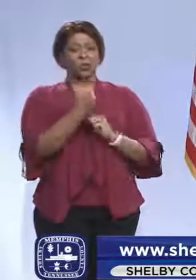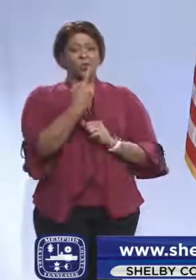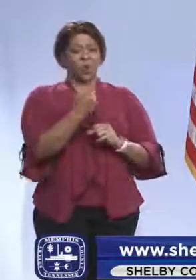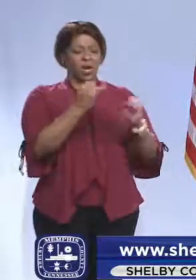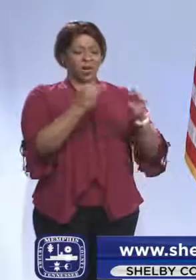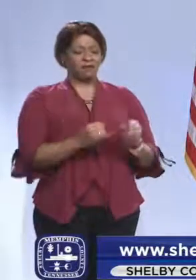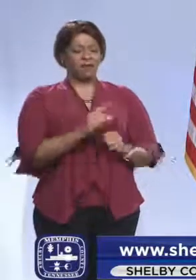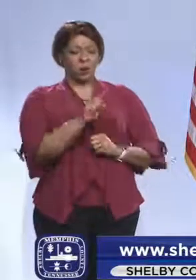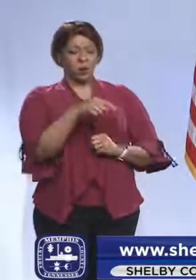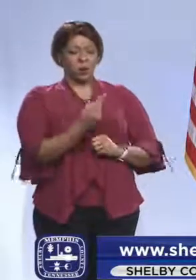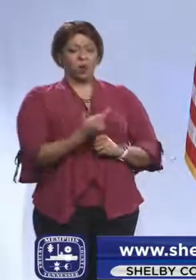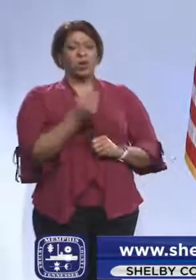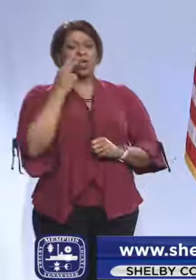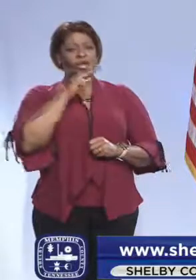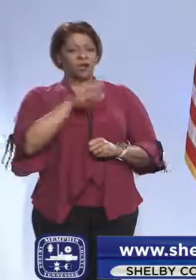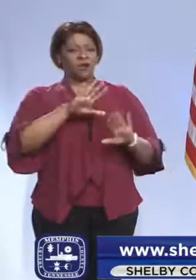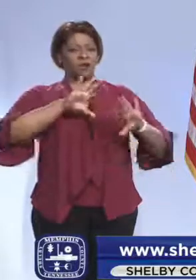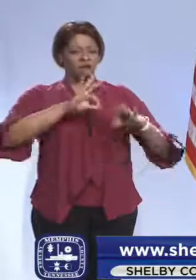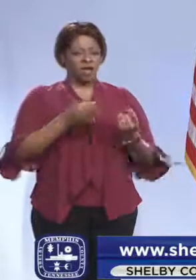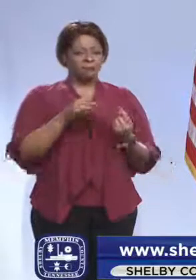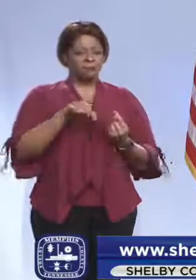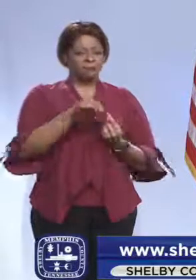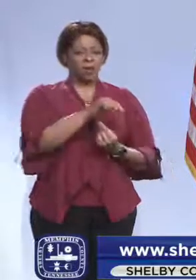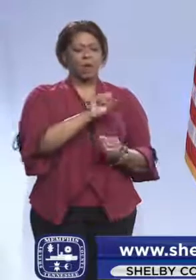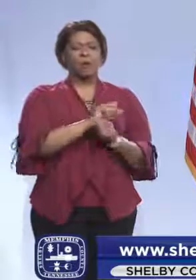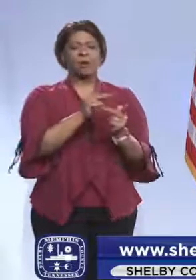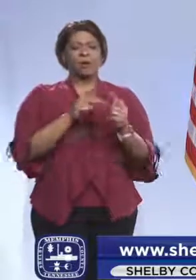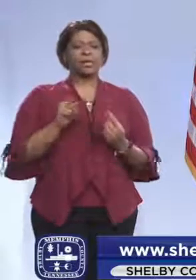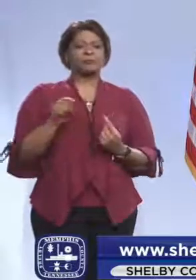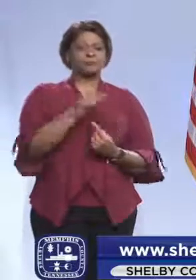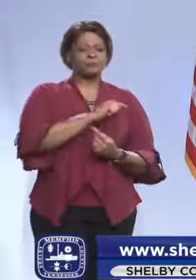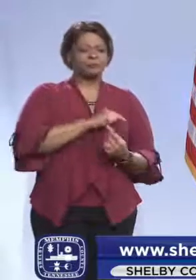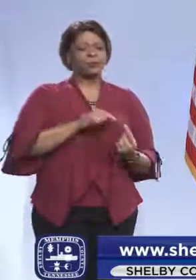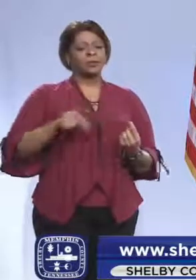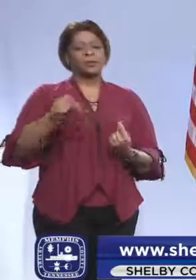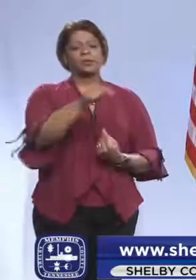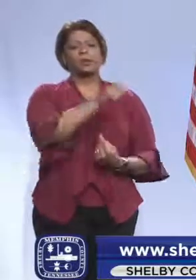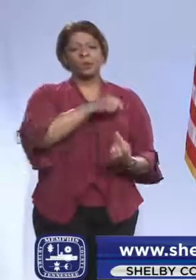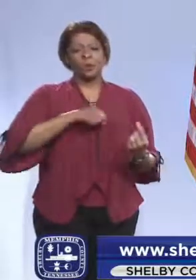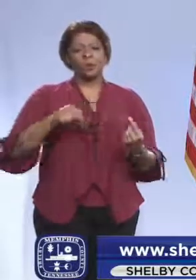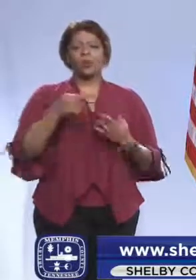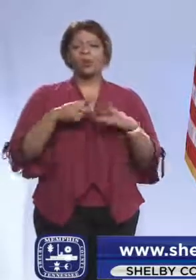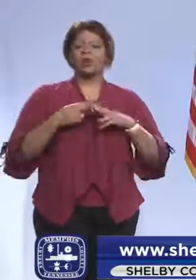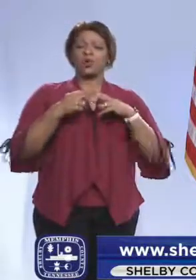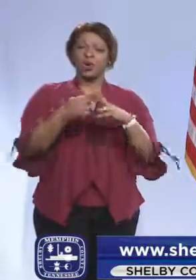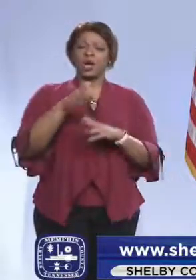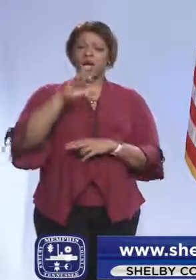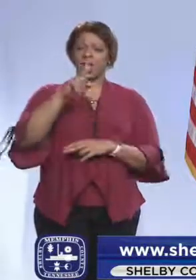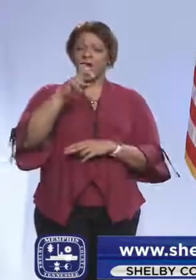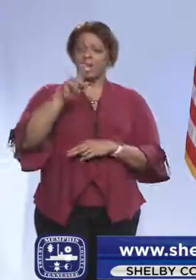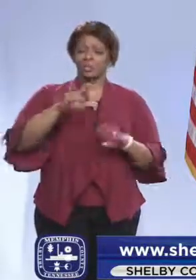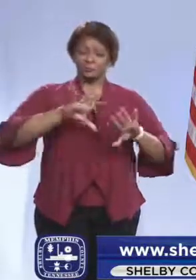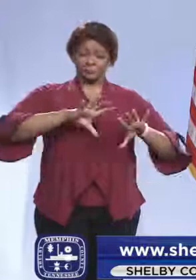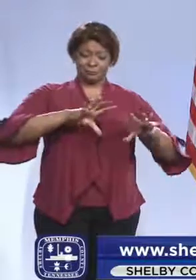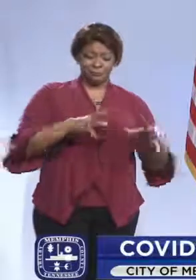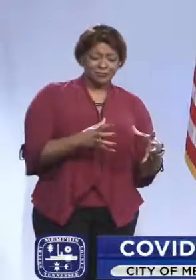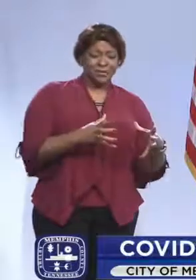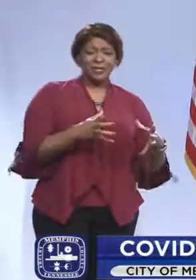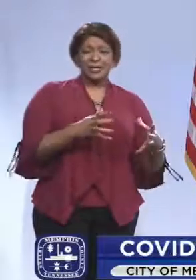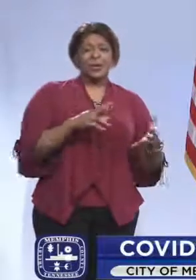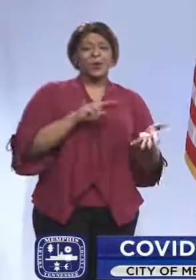alone, clearly you're looking at their family, their workplace, and so on. But when you have what are called clusters, particularly in